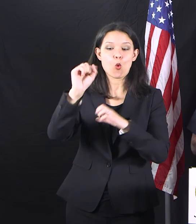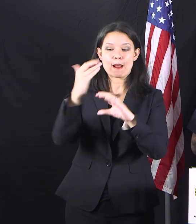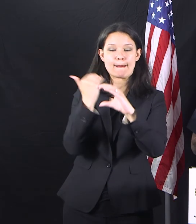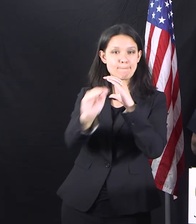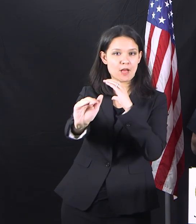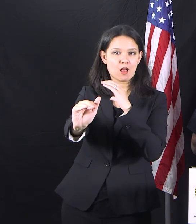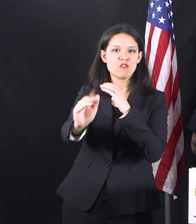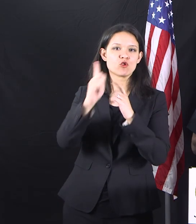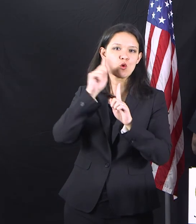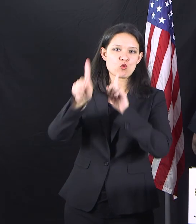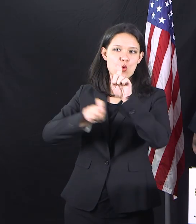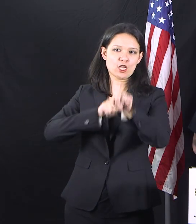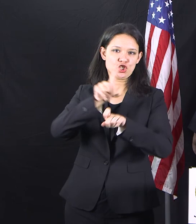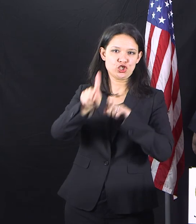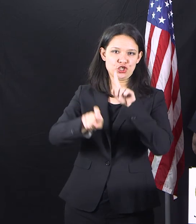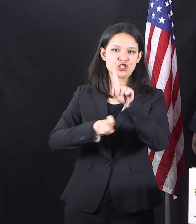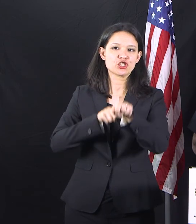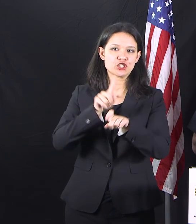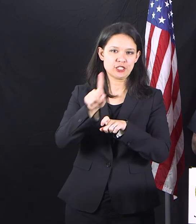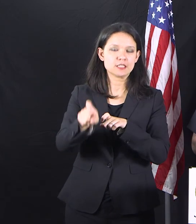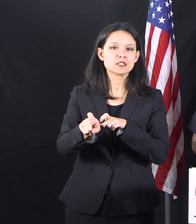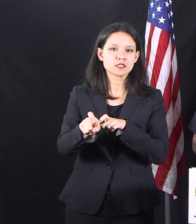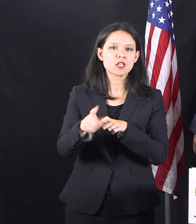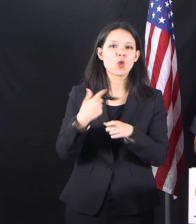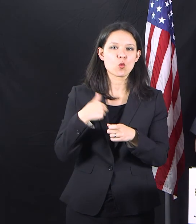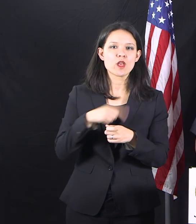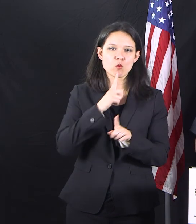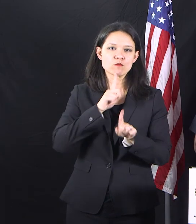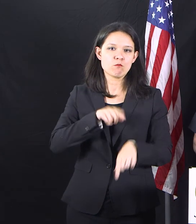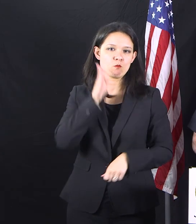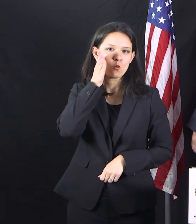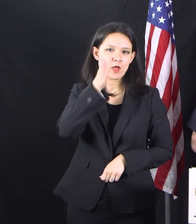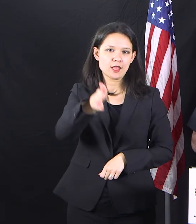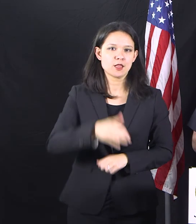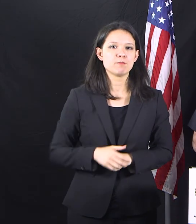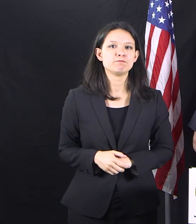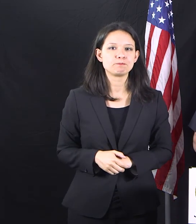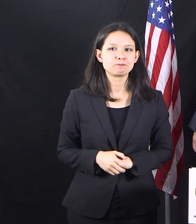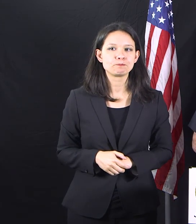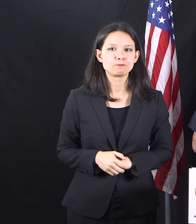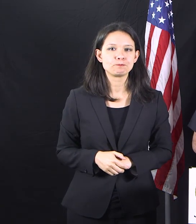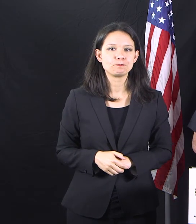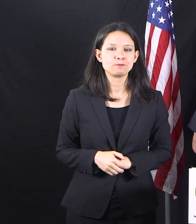email if you have specific questions, and we will respond to those.